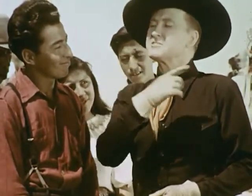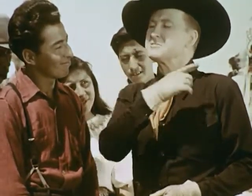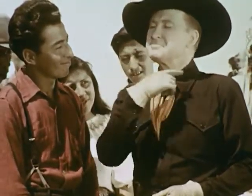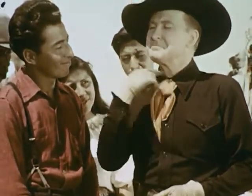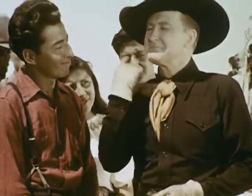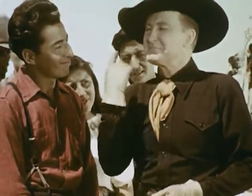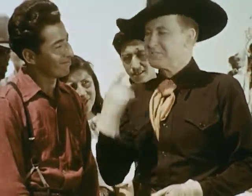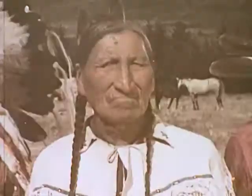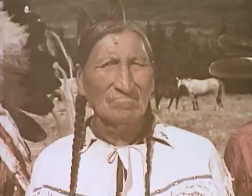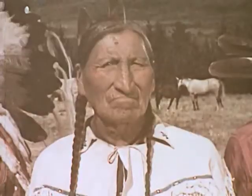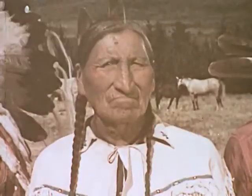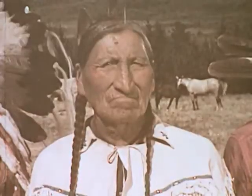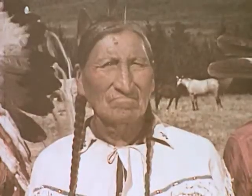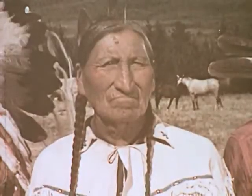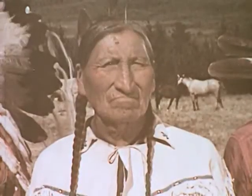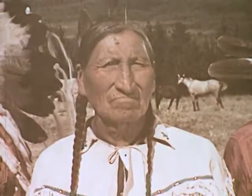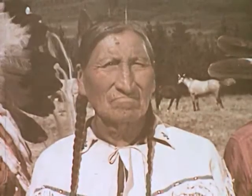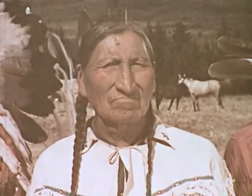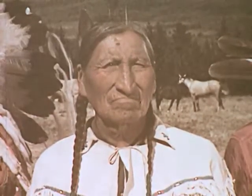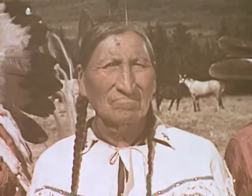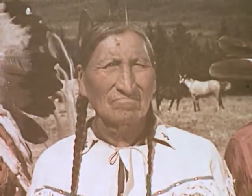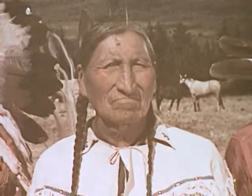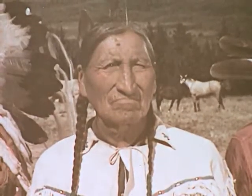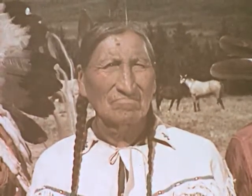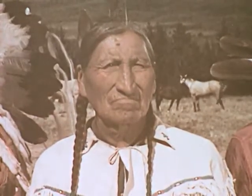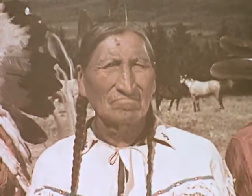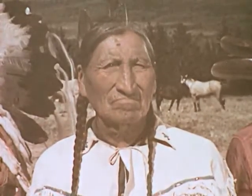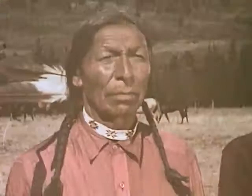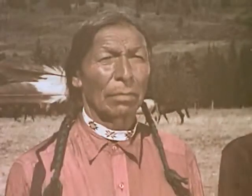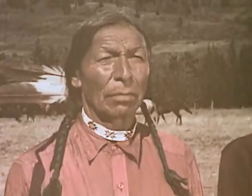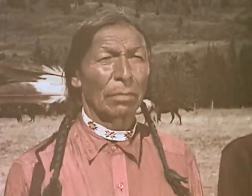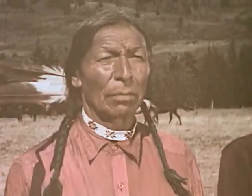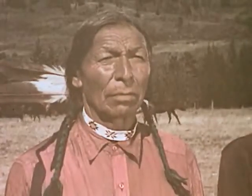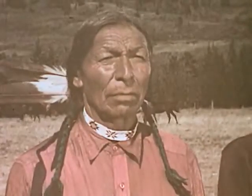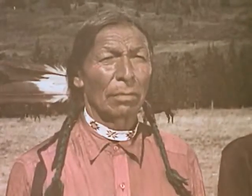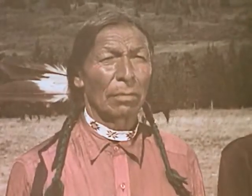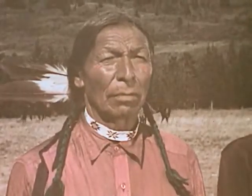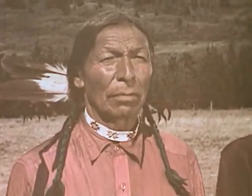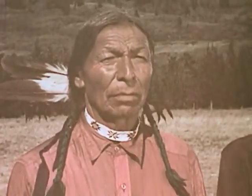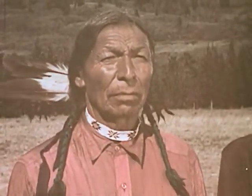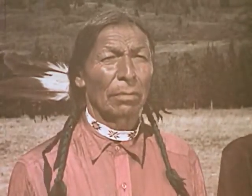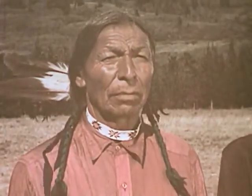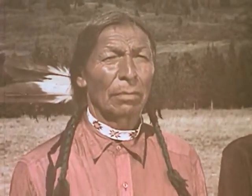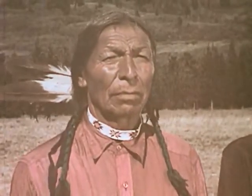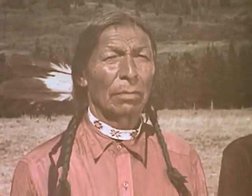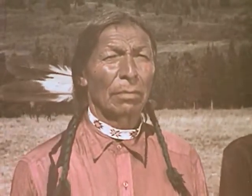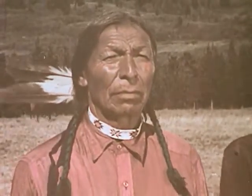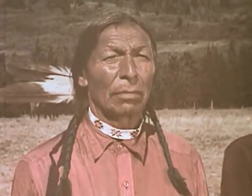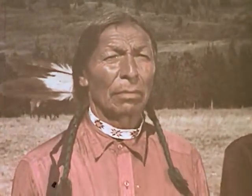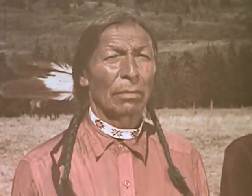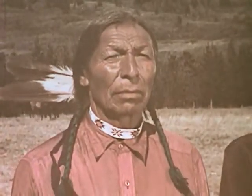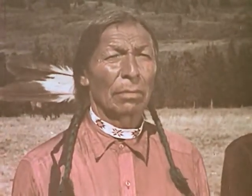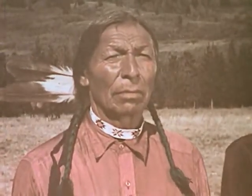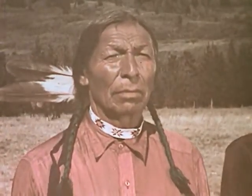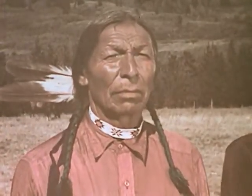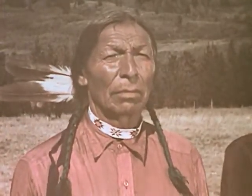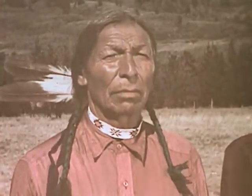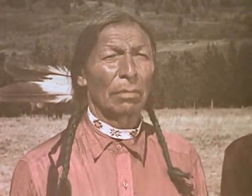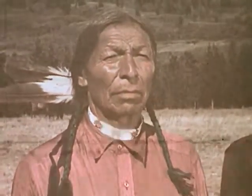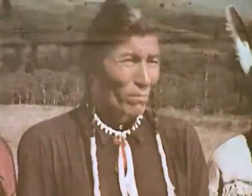necklace. And look at the different way they wear their hair. The Sioux and the Arapaho part their hair in the middle and wear it in two long braids. But the